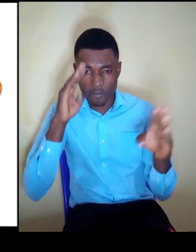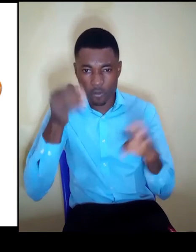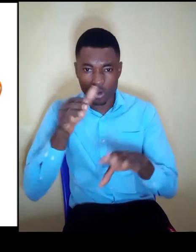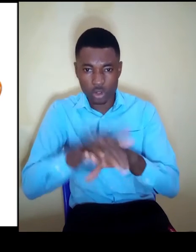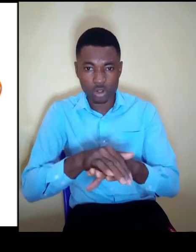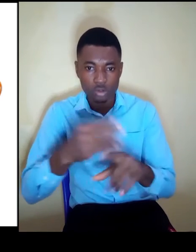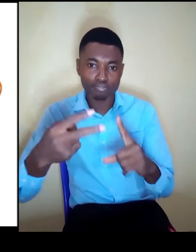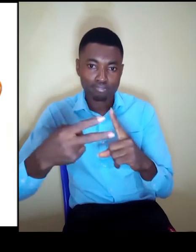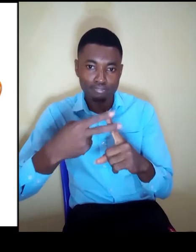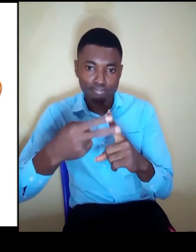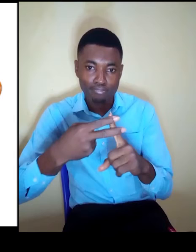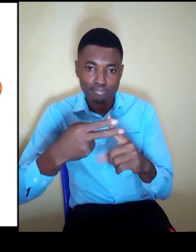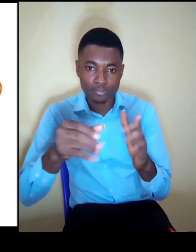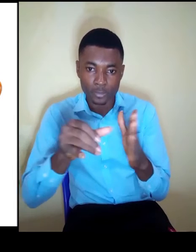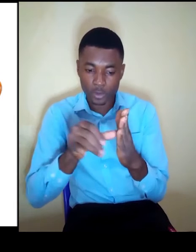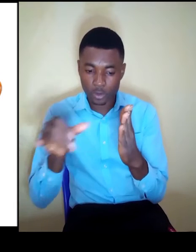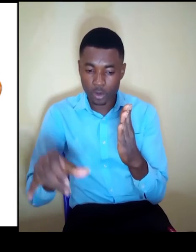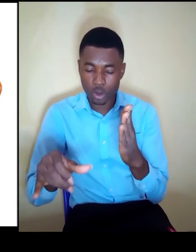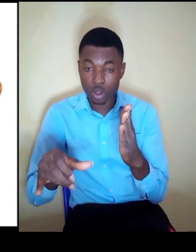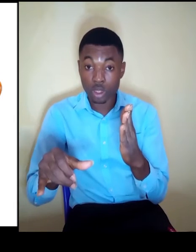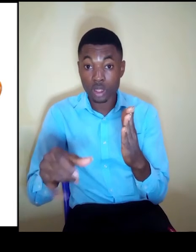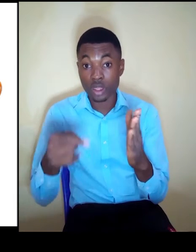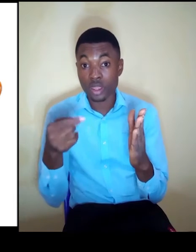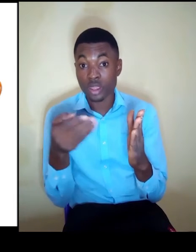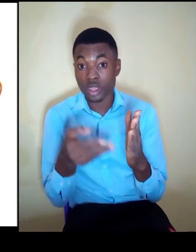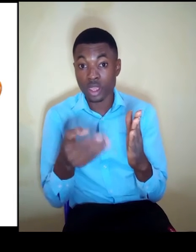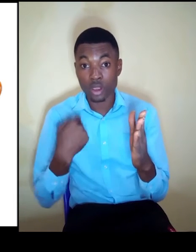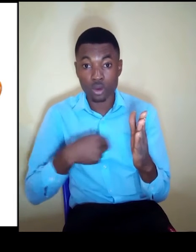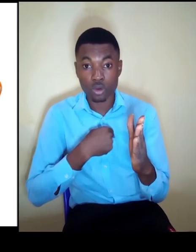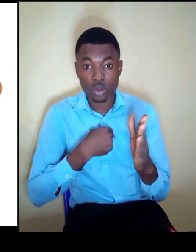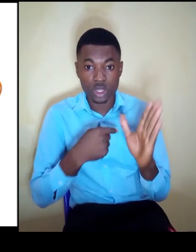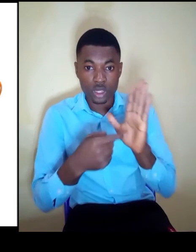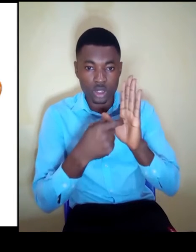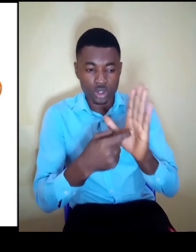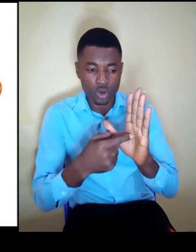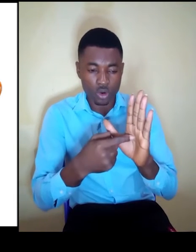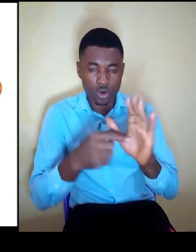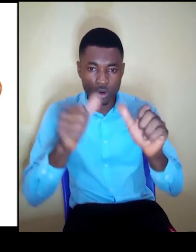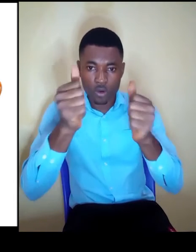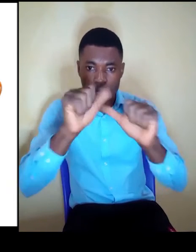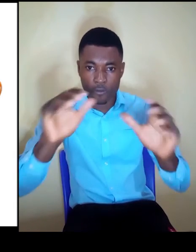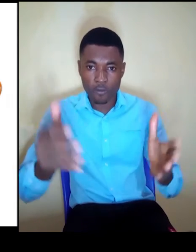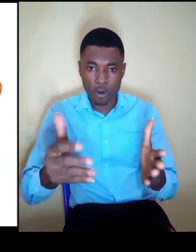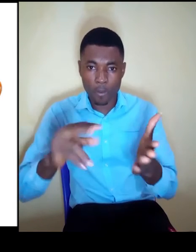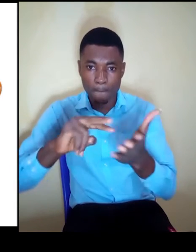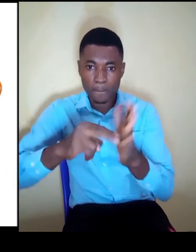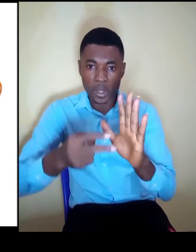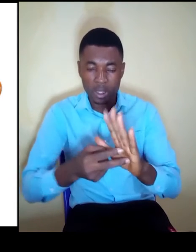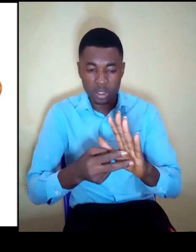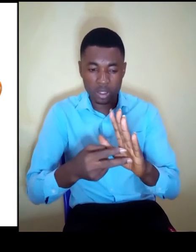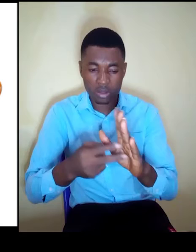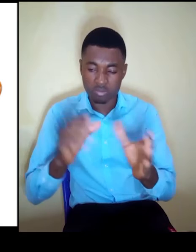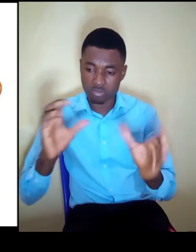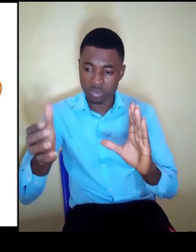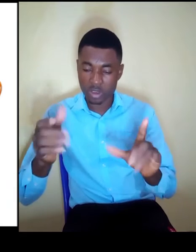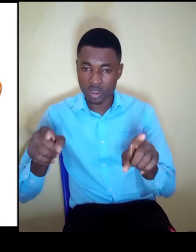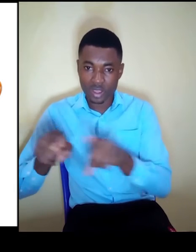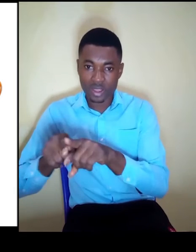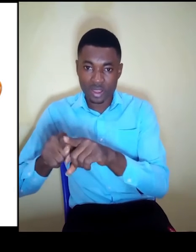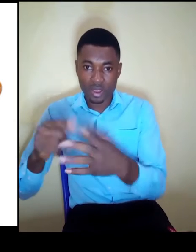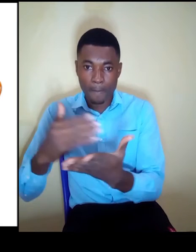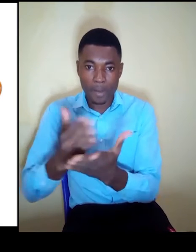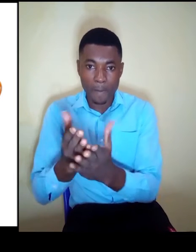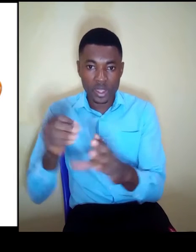lexical iconicity, whereby we show form meaning resemblance mapping between lexical items or individual